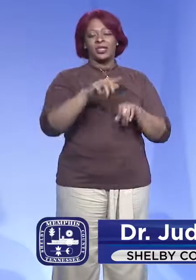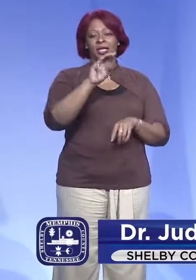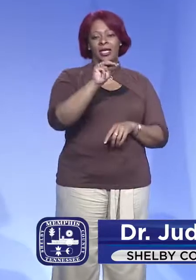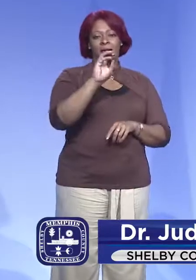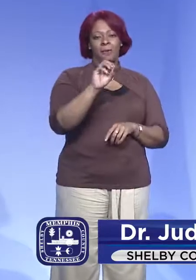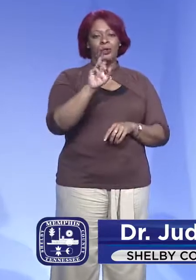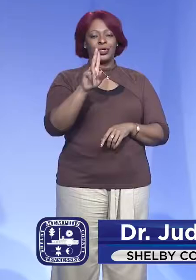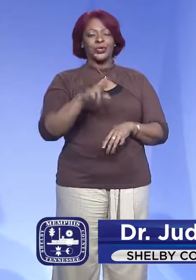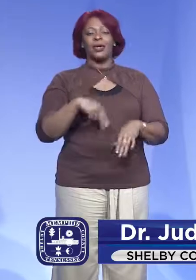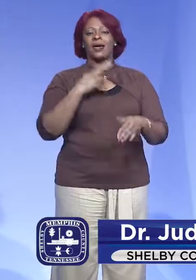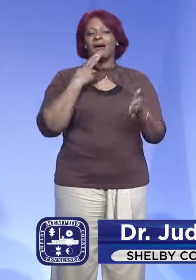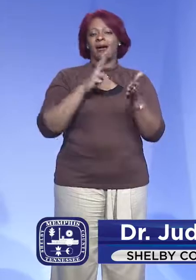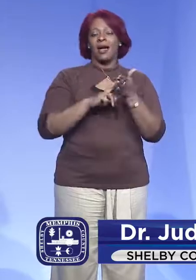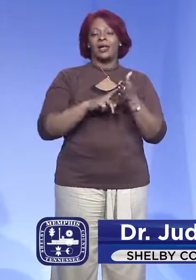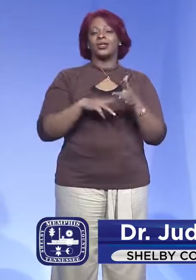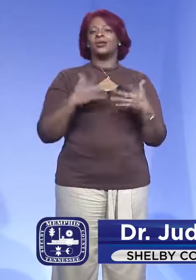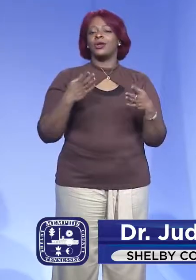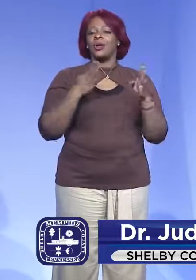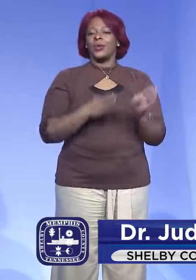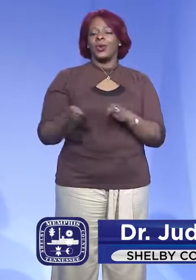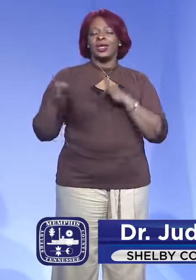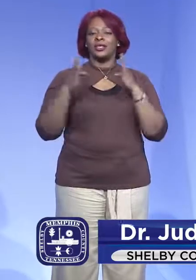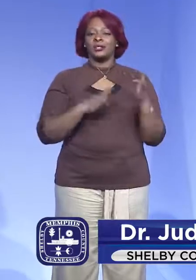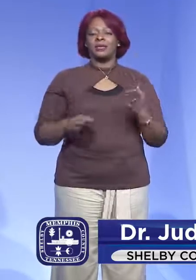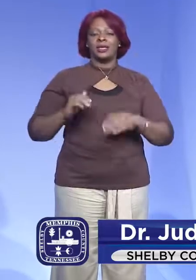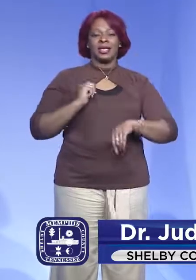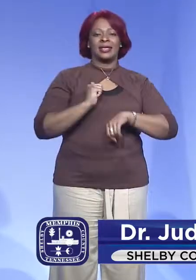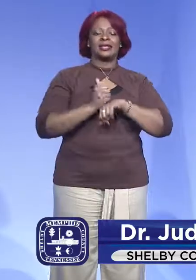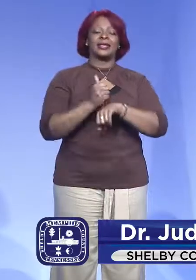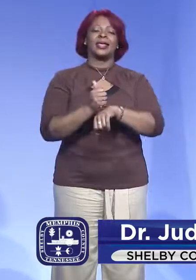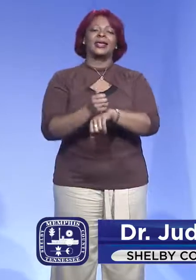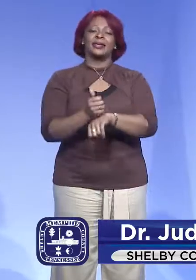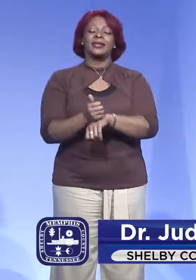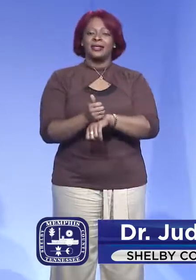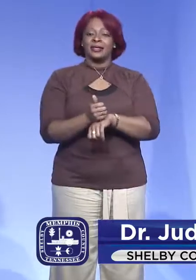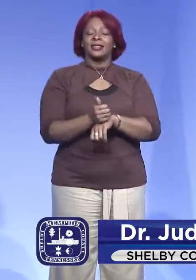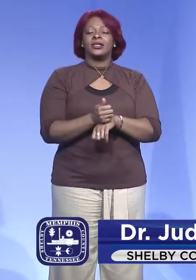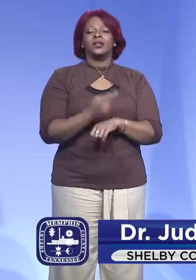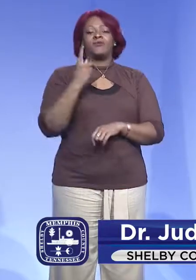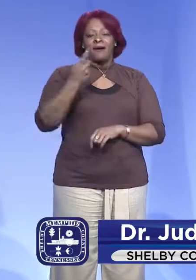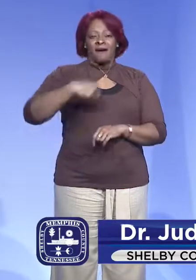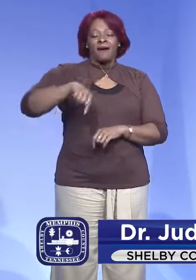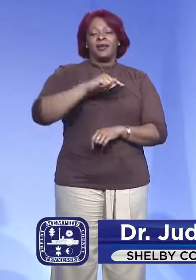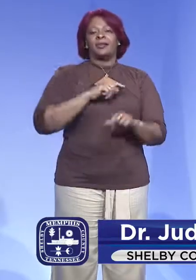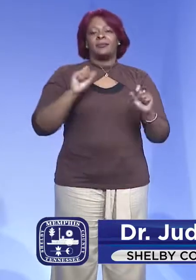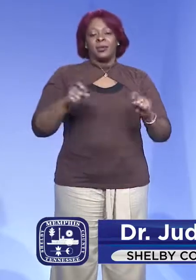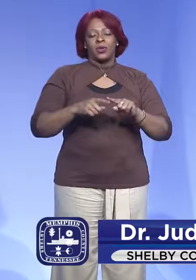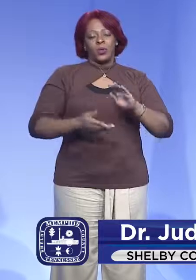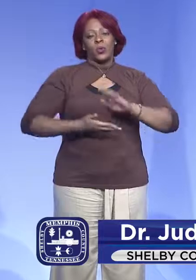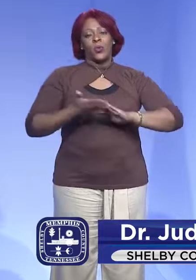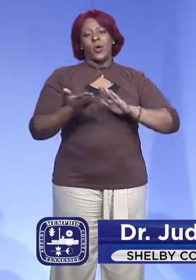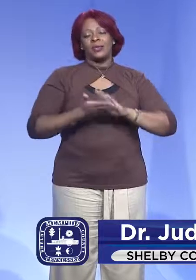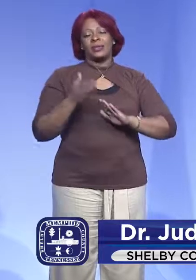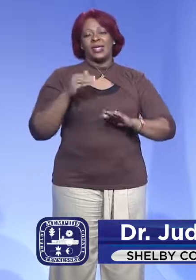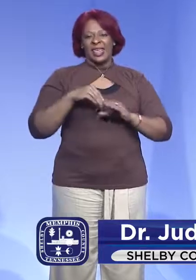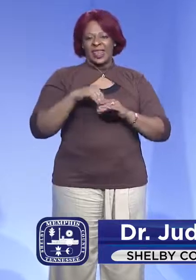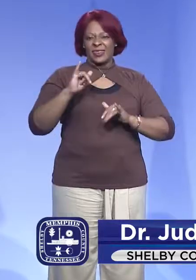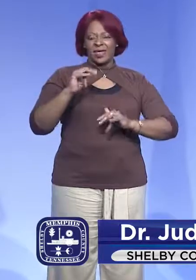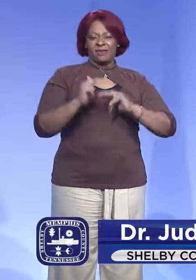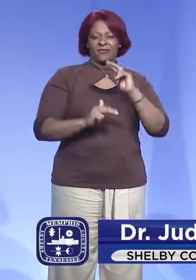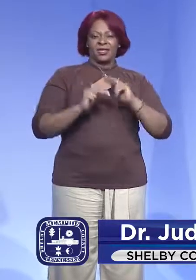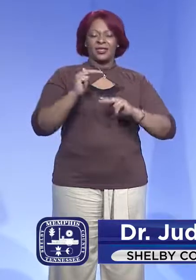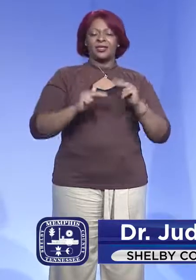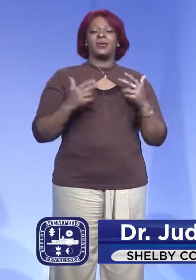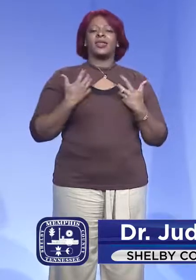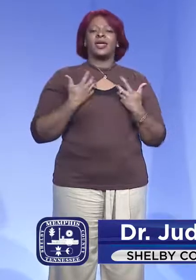MOUs, the contractual arrangements that have to be put in place to in order for us to be able to operate within a facility with the